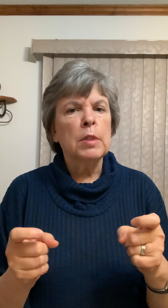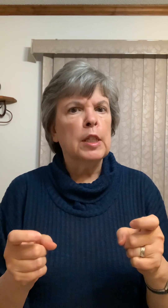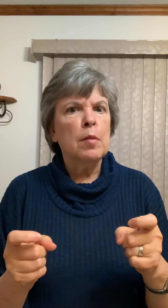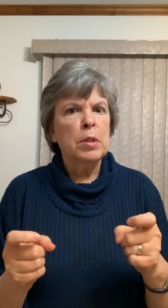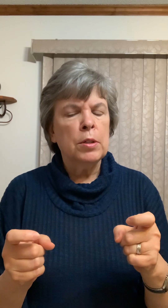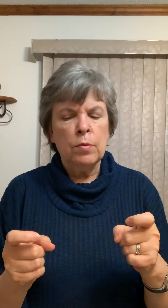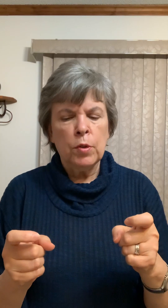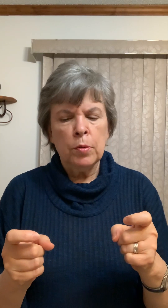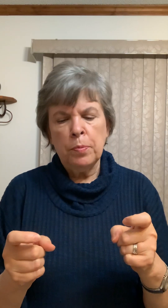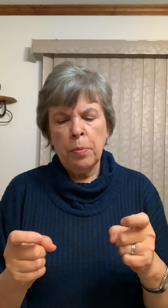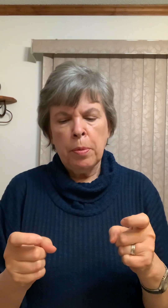that be sinful.